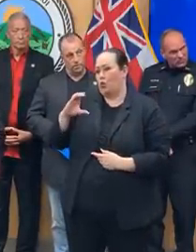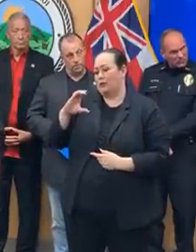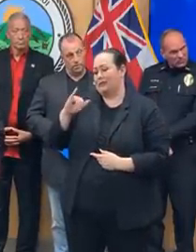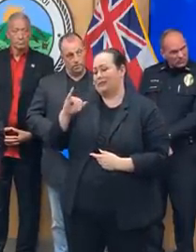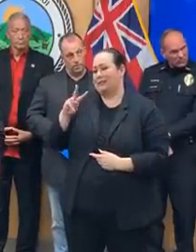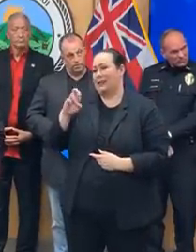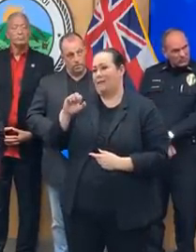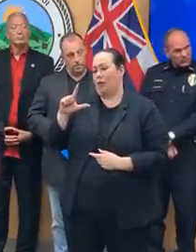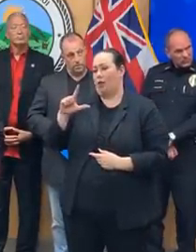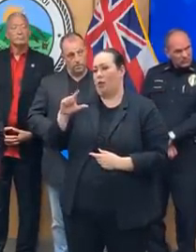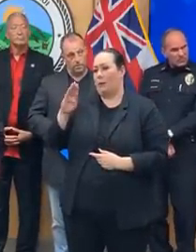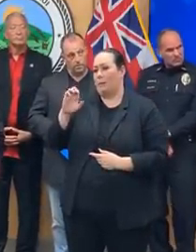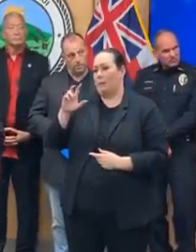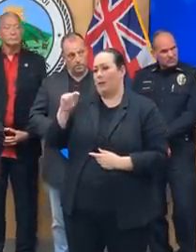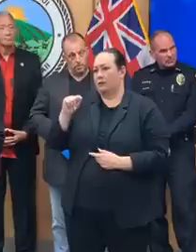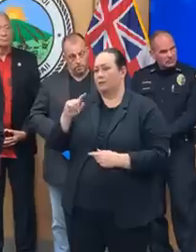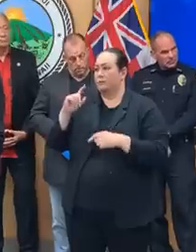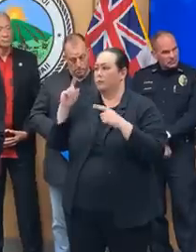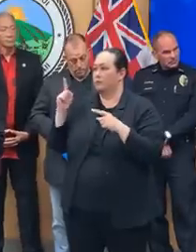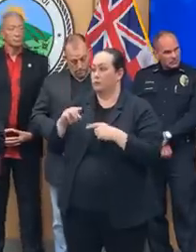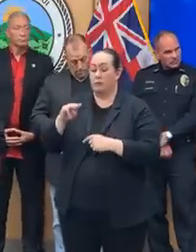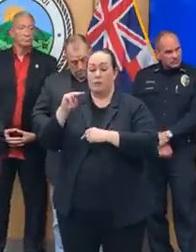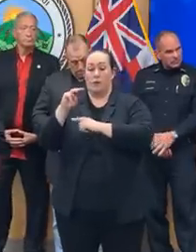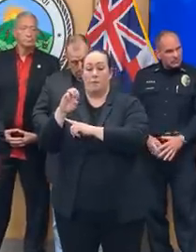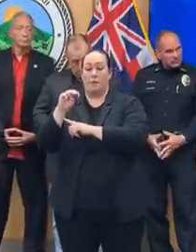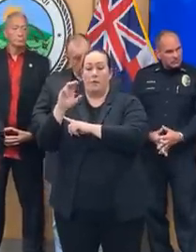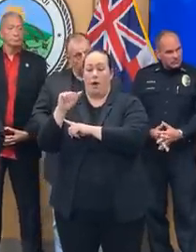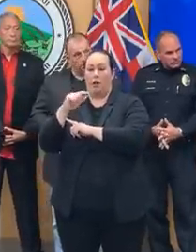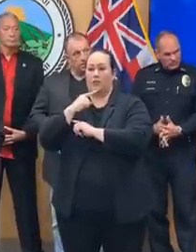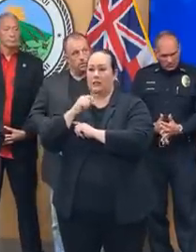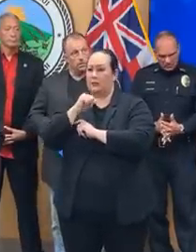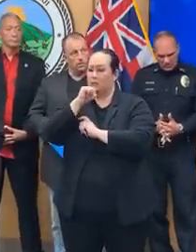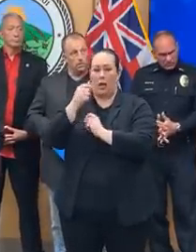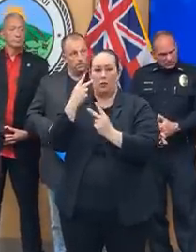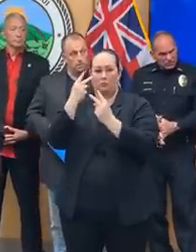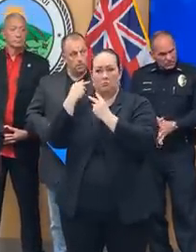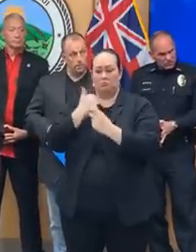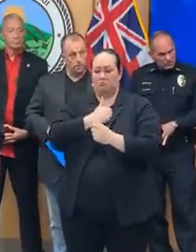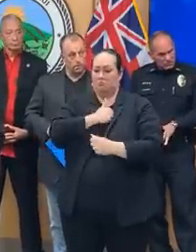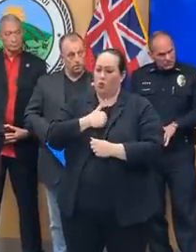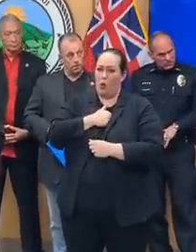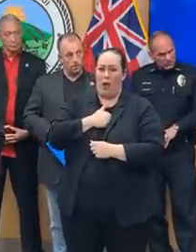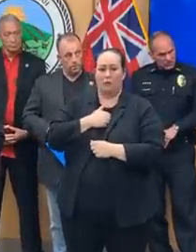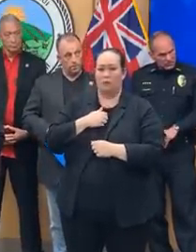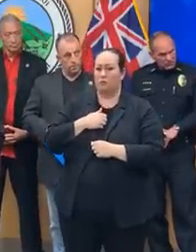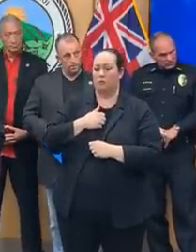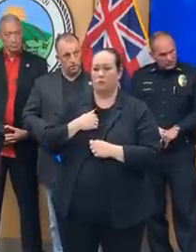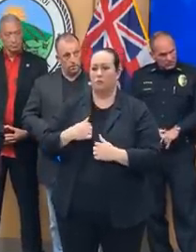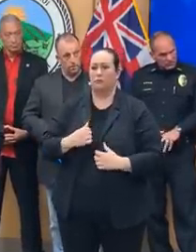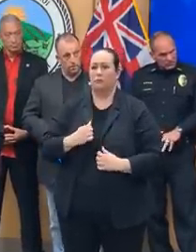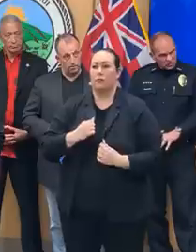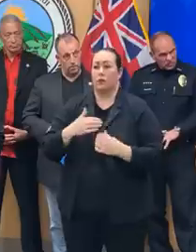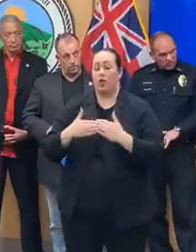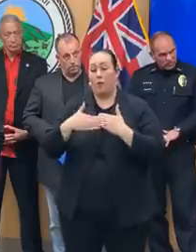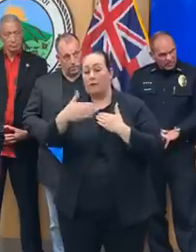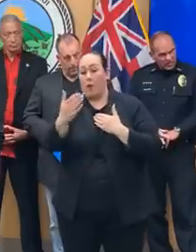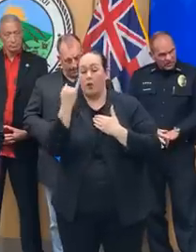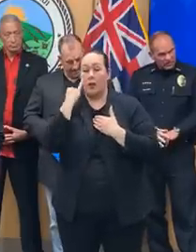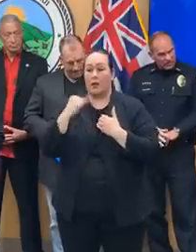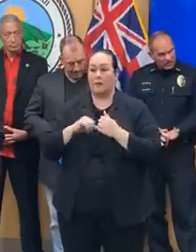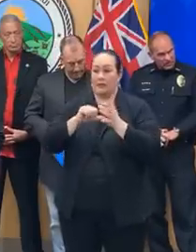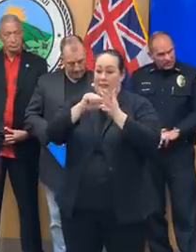NEMA director said that he does not regret not activating the sirens. Going forward, if there are intense fires threatening